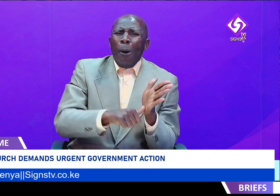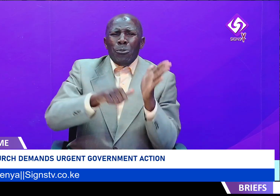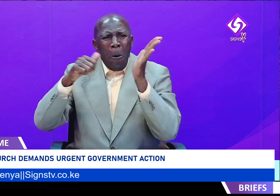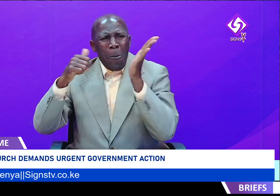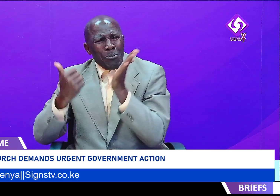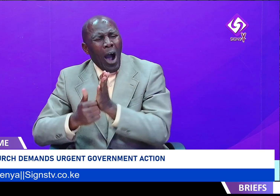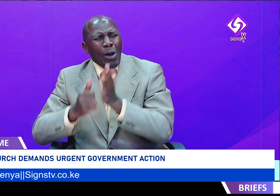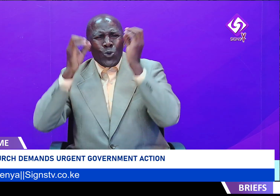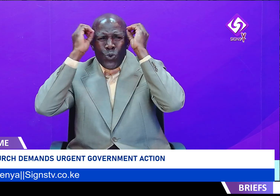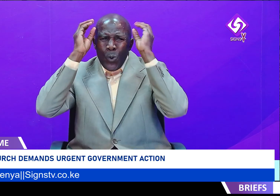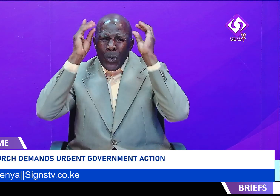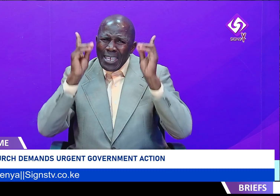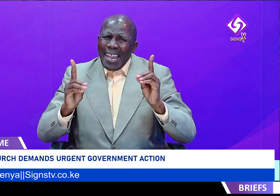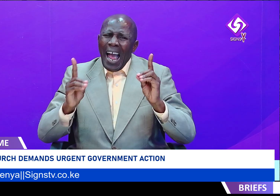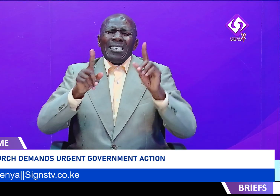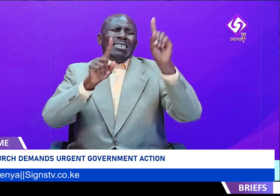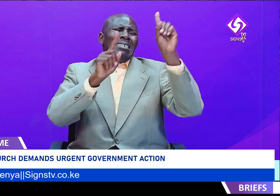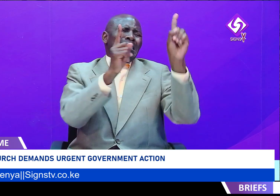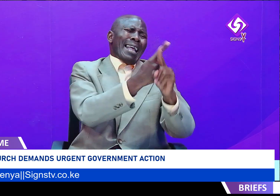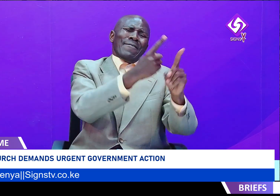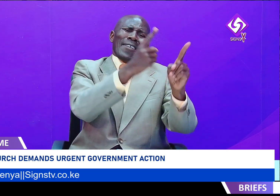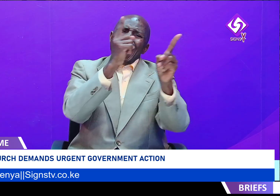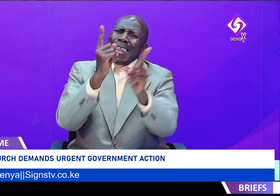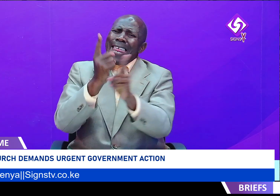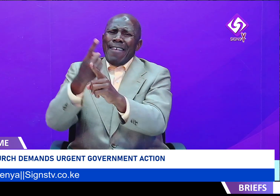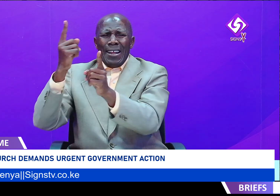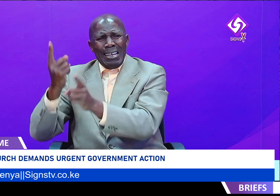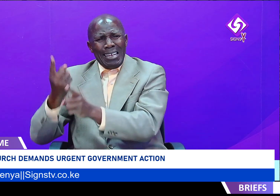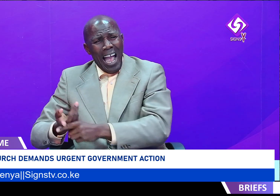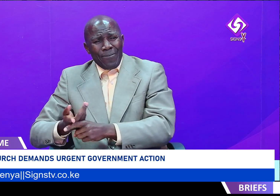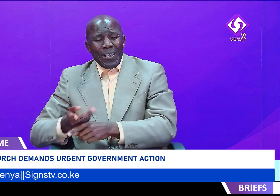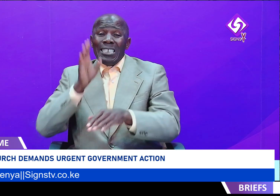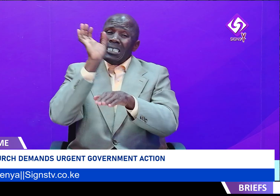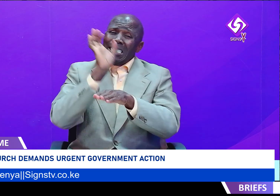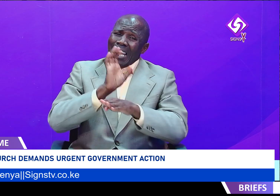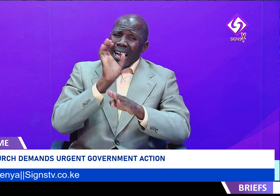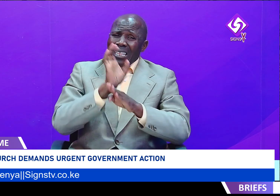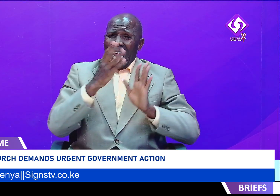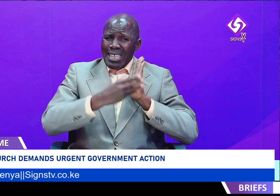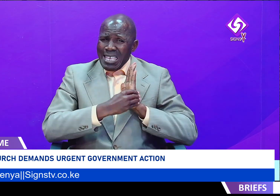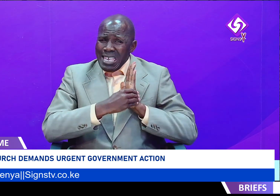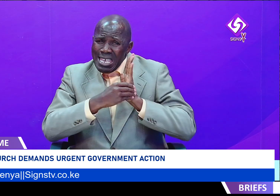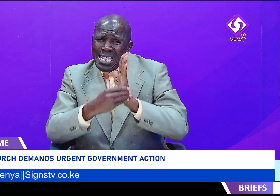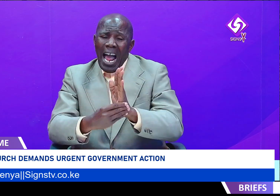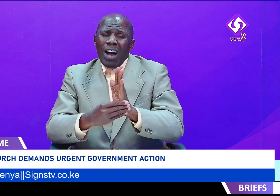scheme, and the ongoing crisis in the education sector.